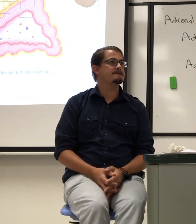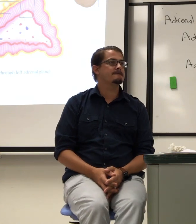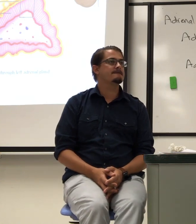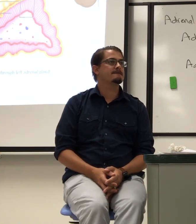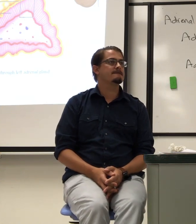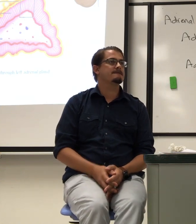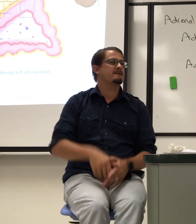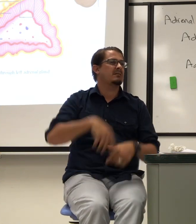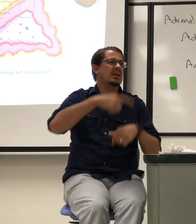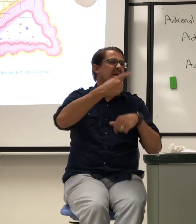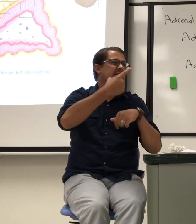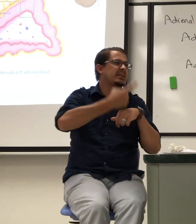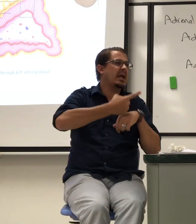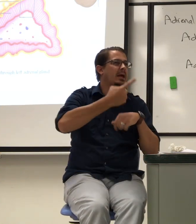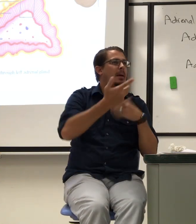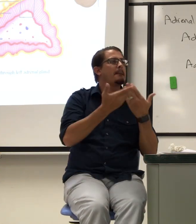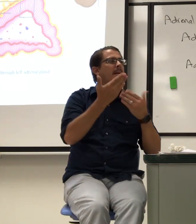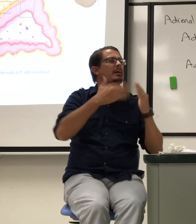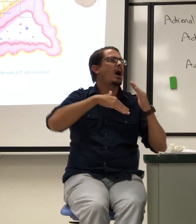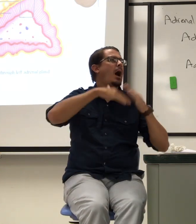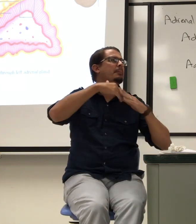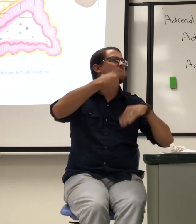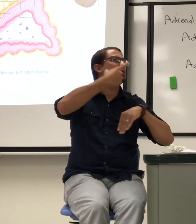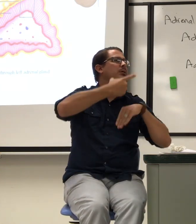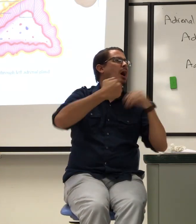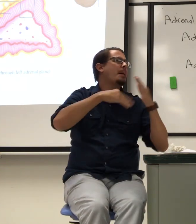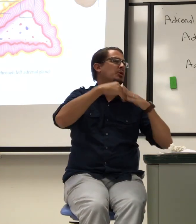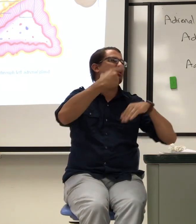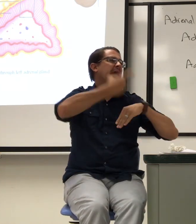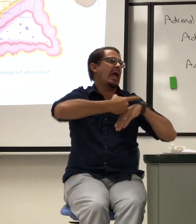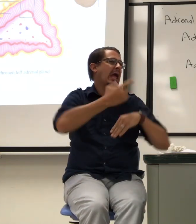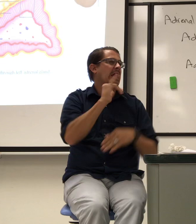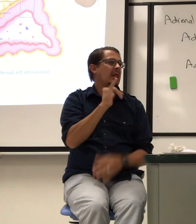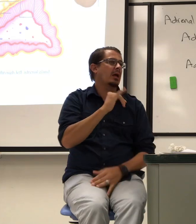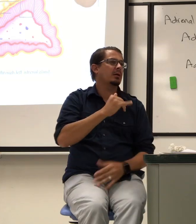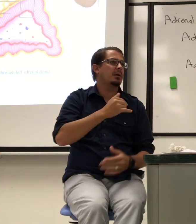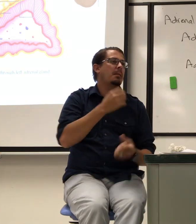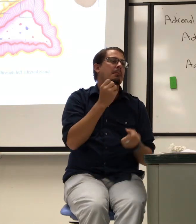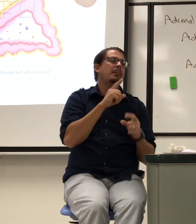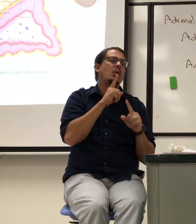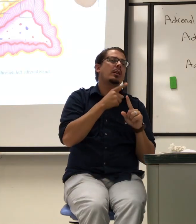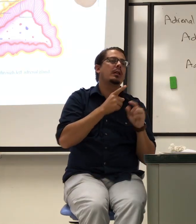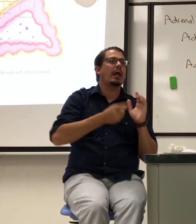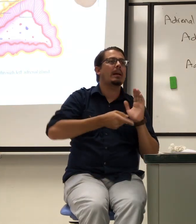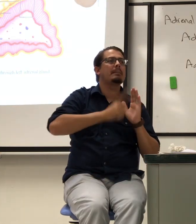Days, minutes, hours. Fight or flight response, correct?